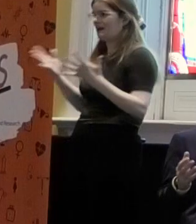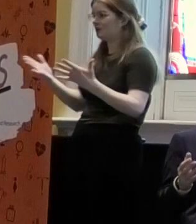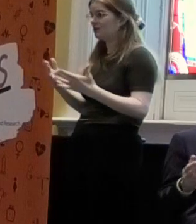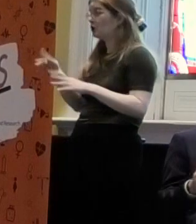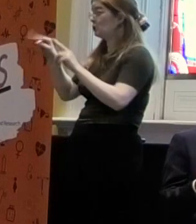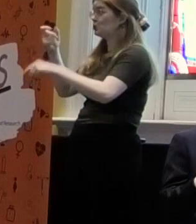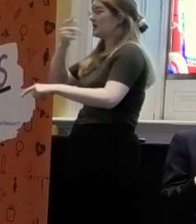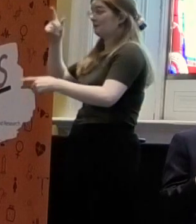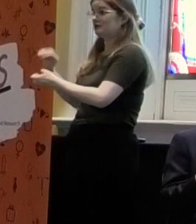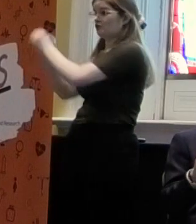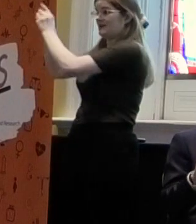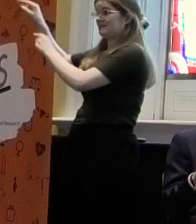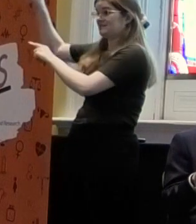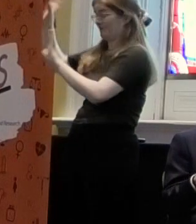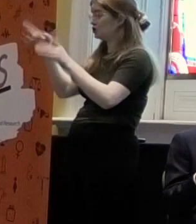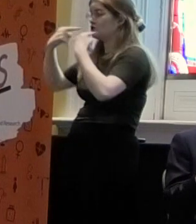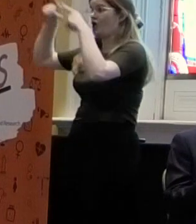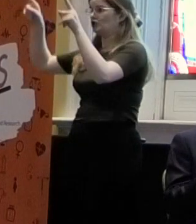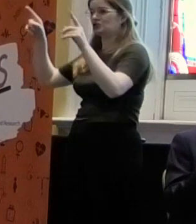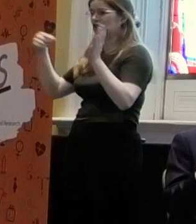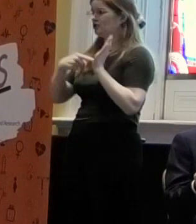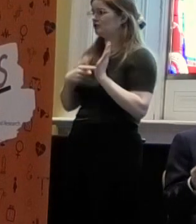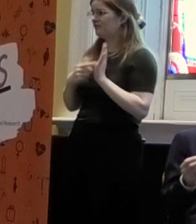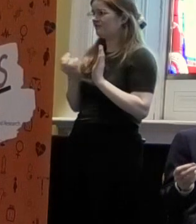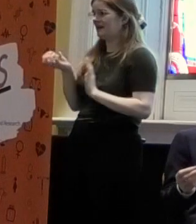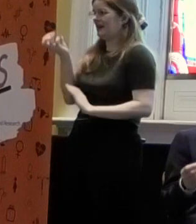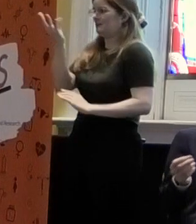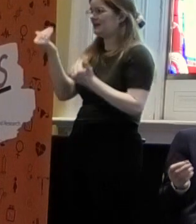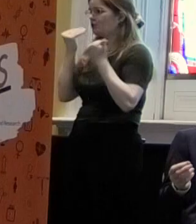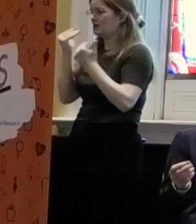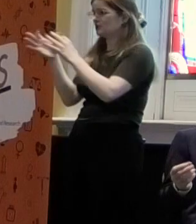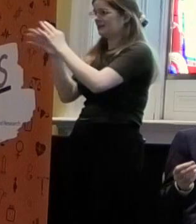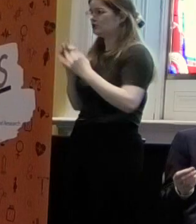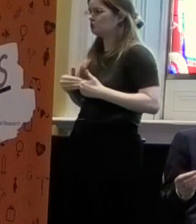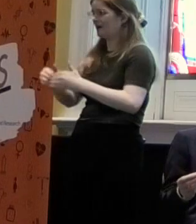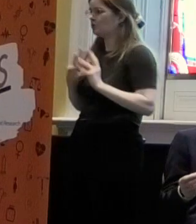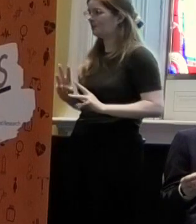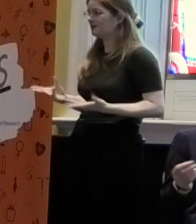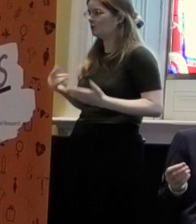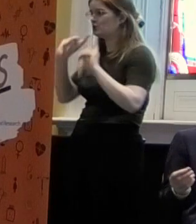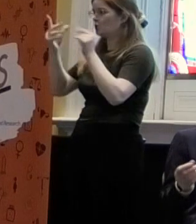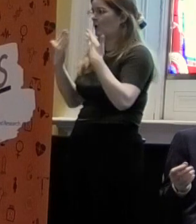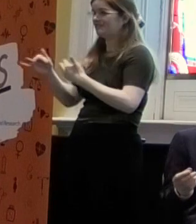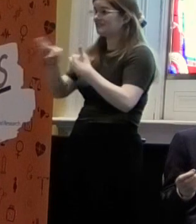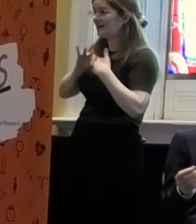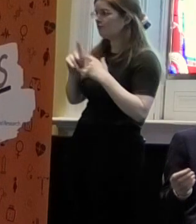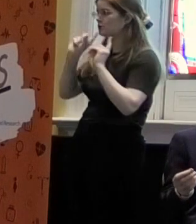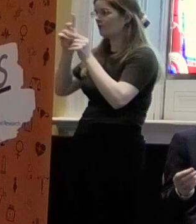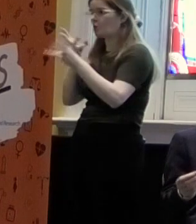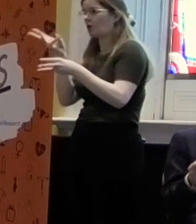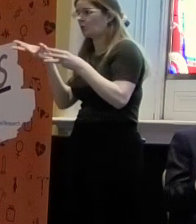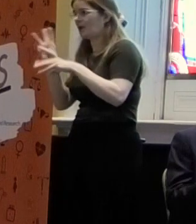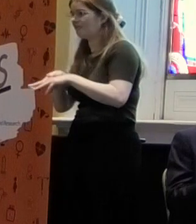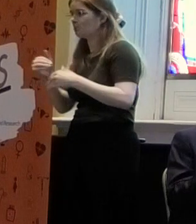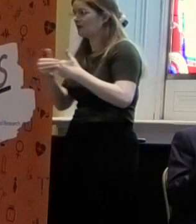new drugs that are launched, there's actually limited data available on their safety or efficacy in